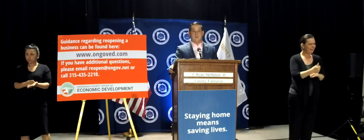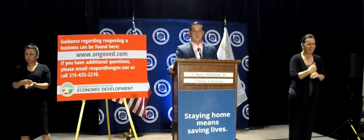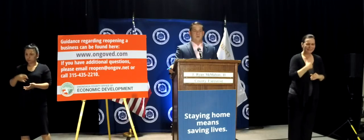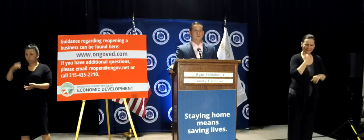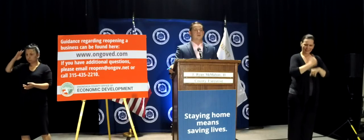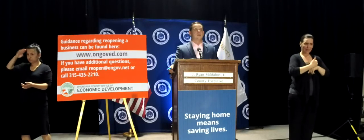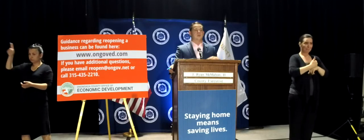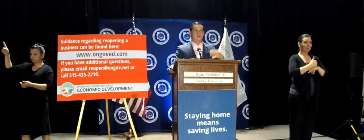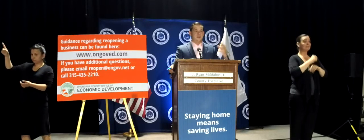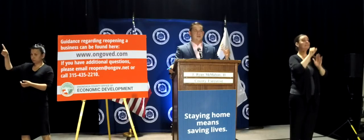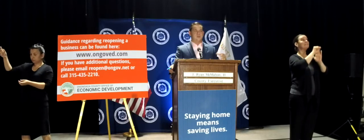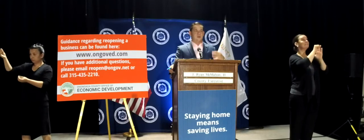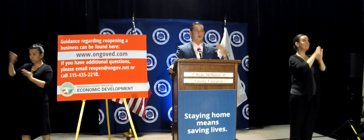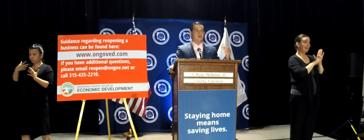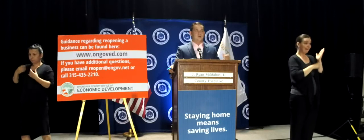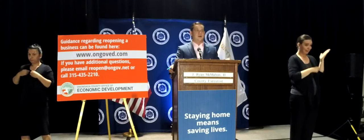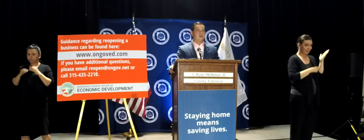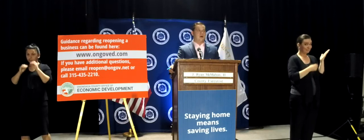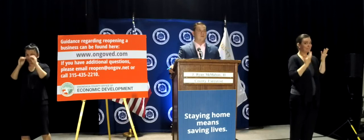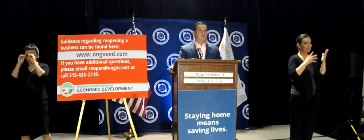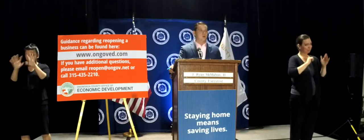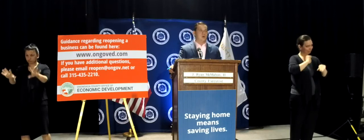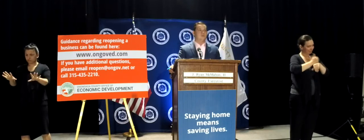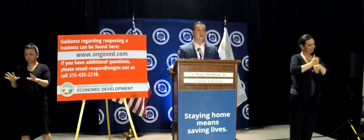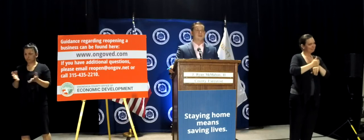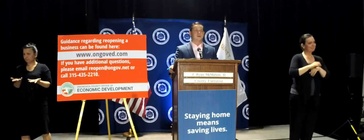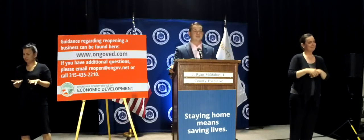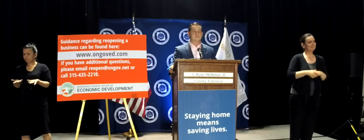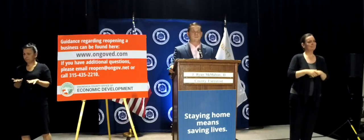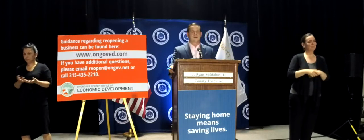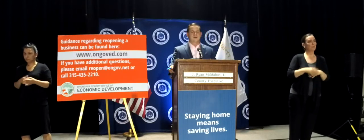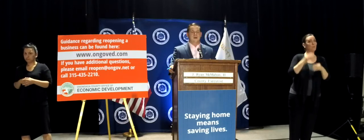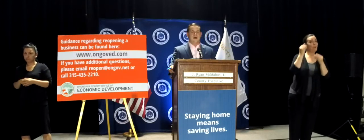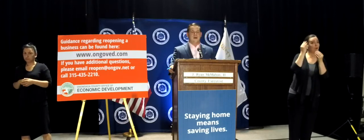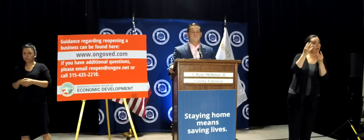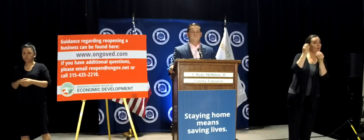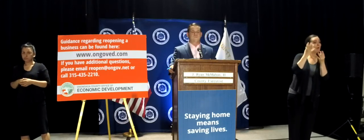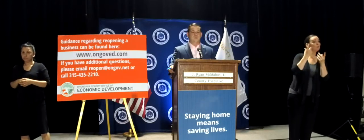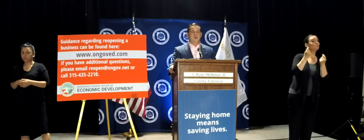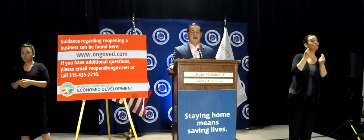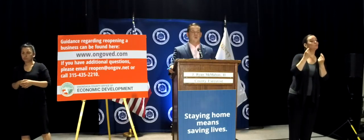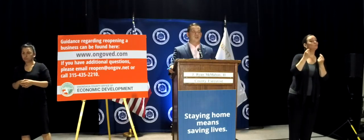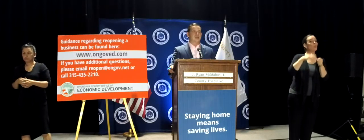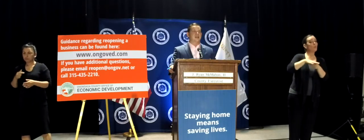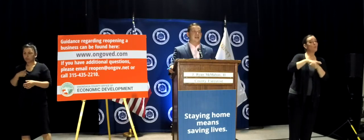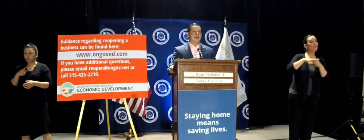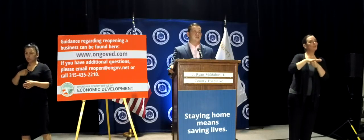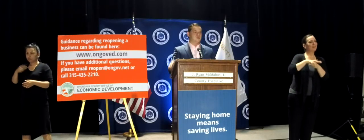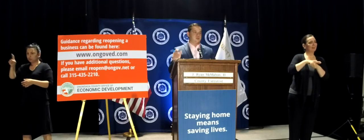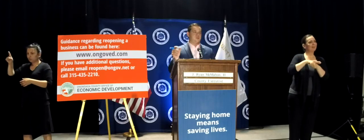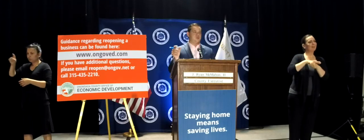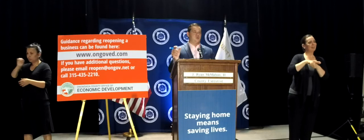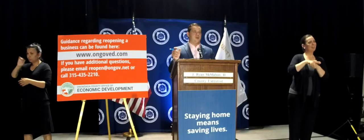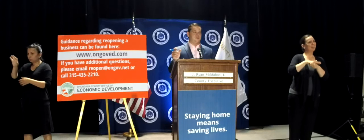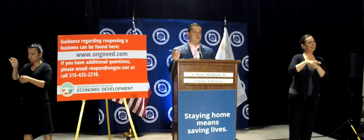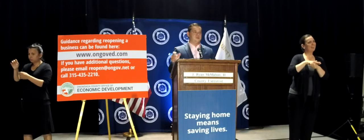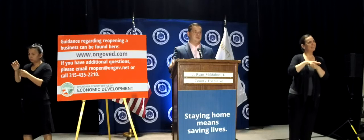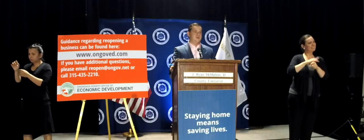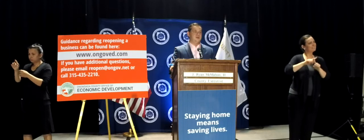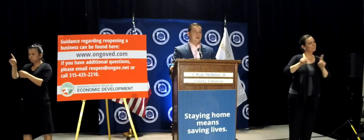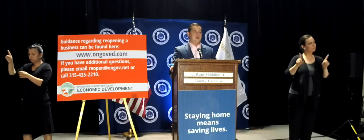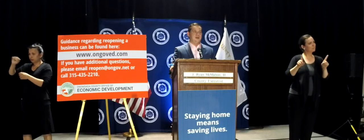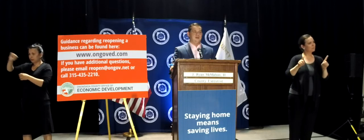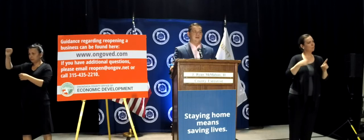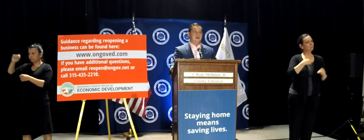input we think is being heard. Often we don't know if it is or isn't. But I wish I could answer some of these